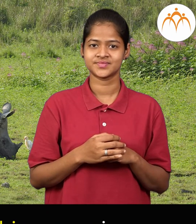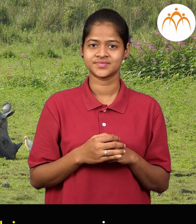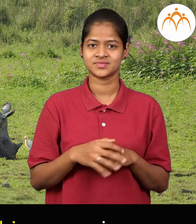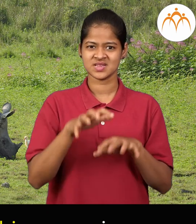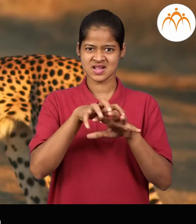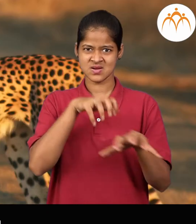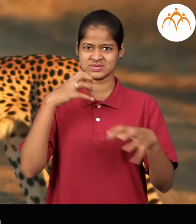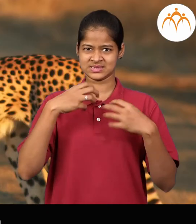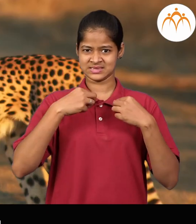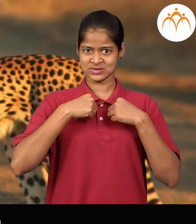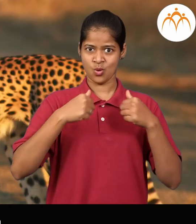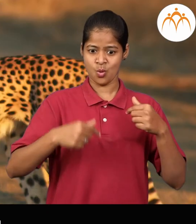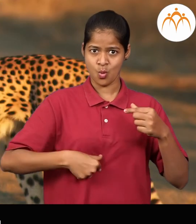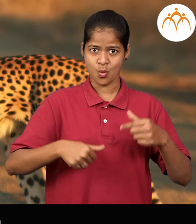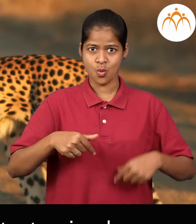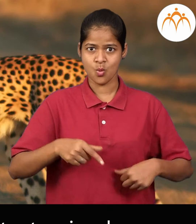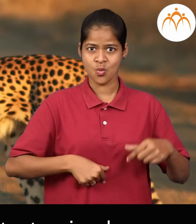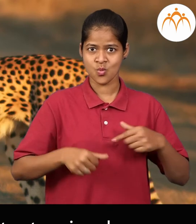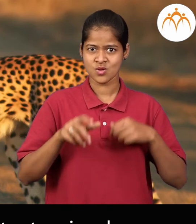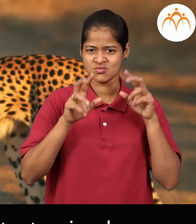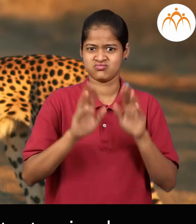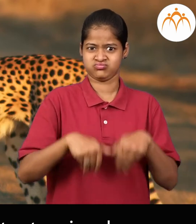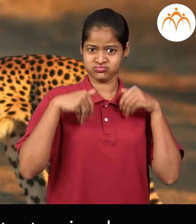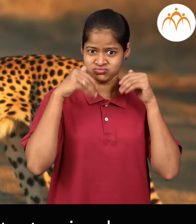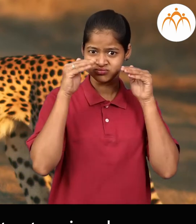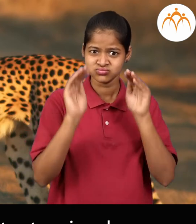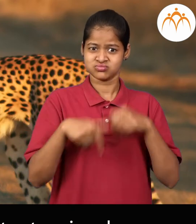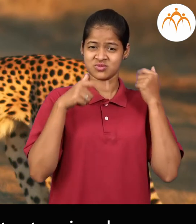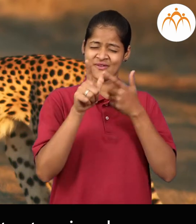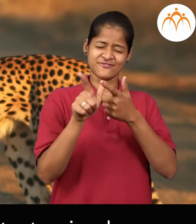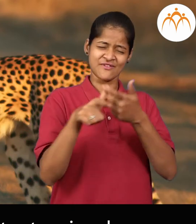Cheetah. Cheetah is the fastest animal.